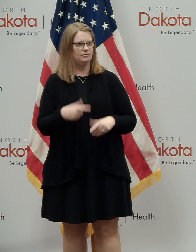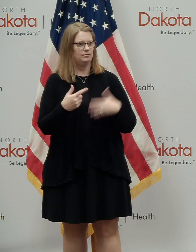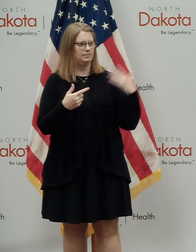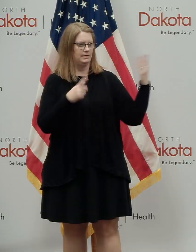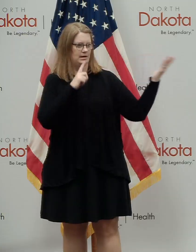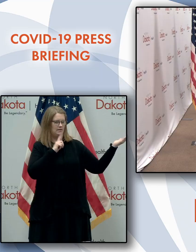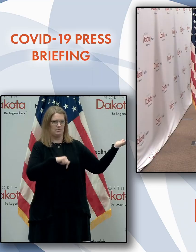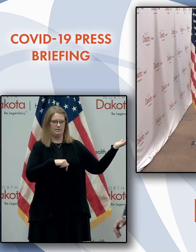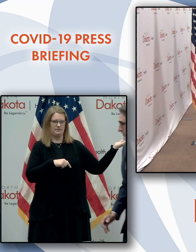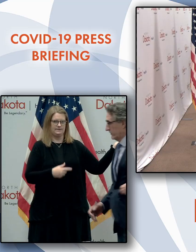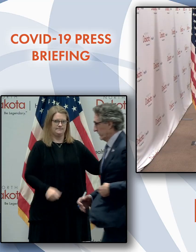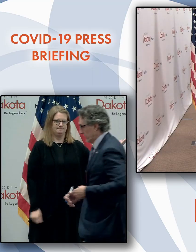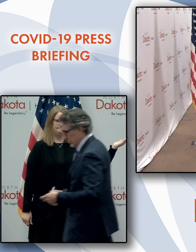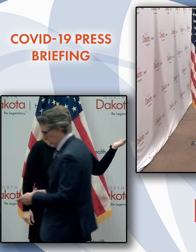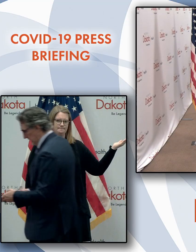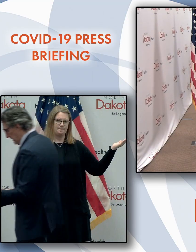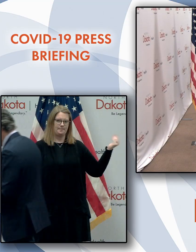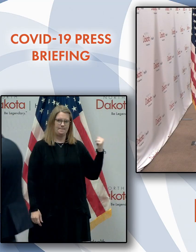LeBeau answer.